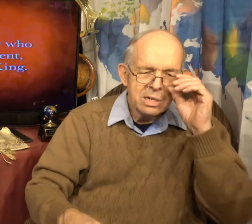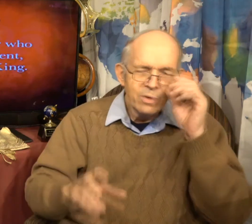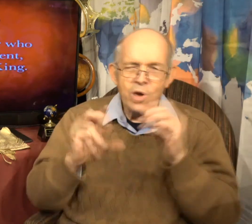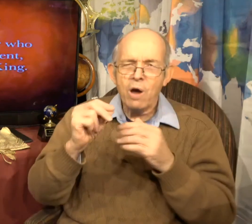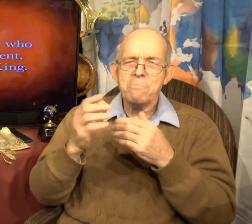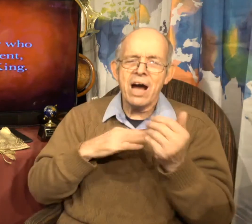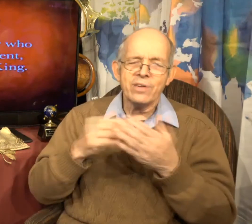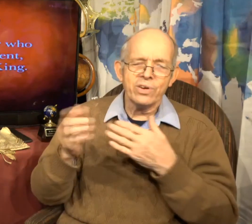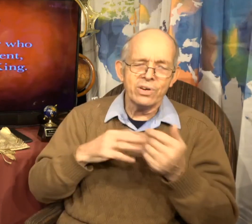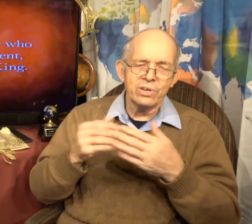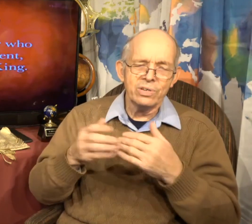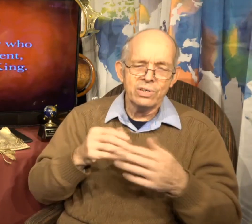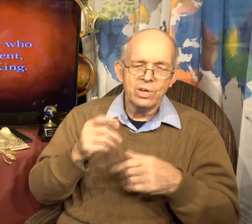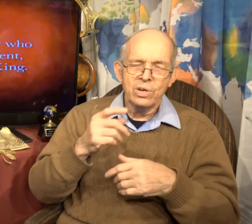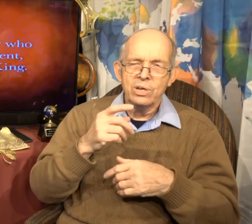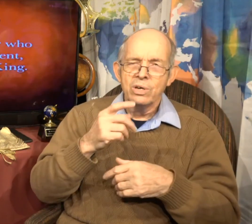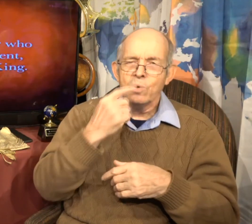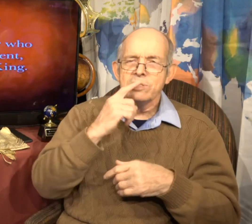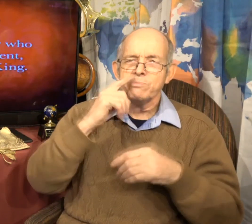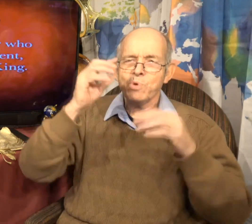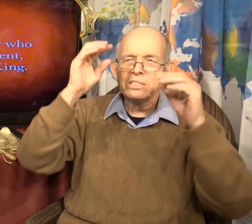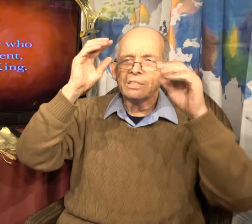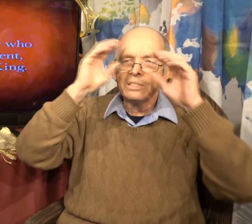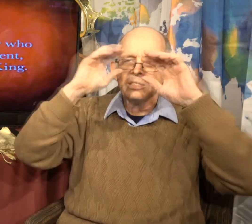No matter who's president,